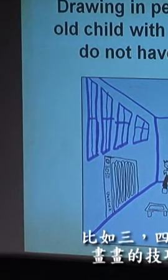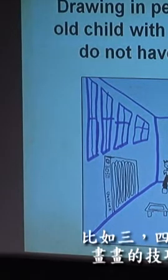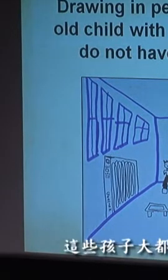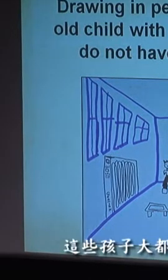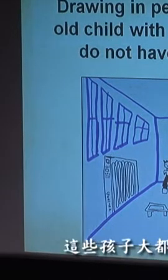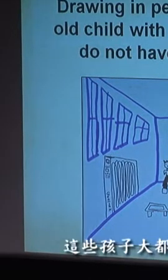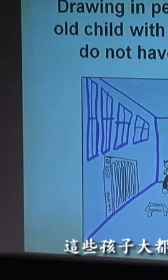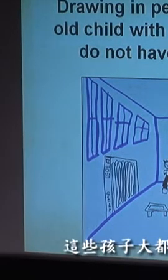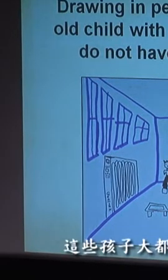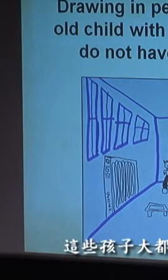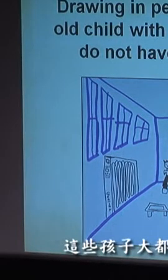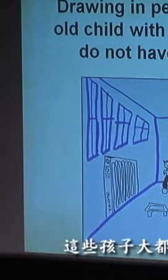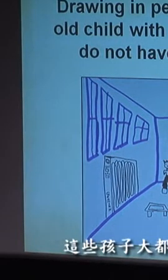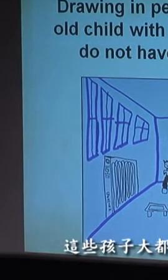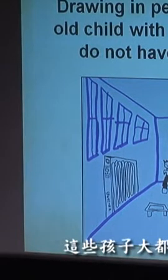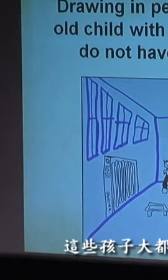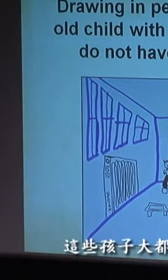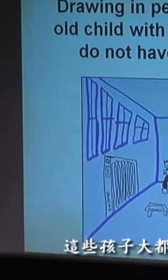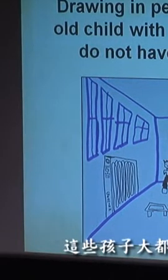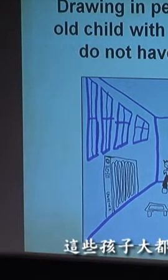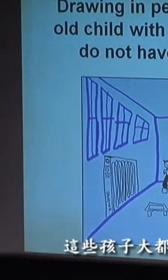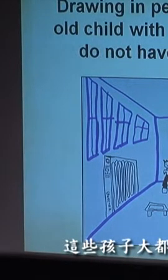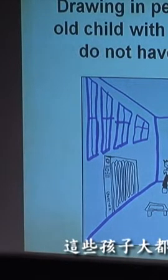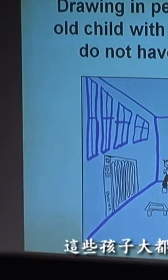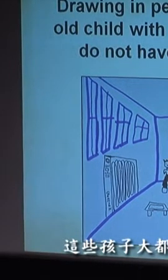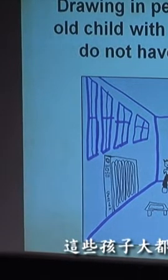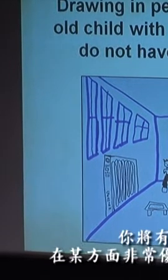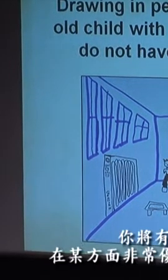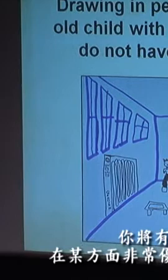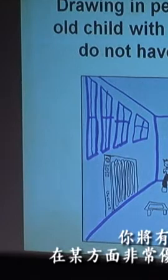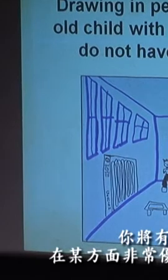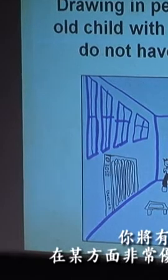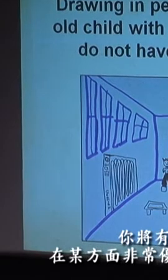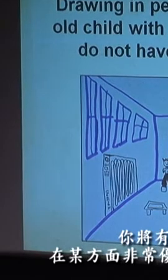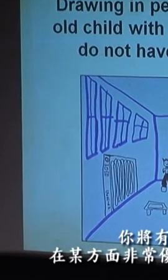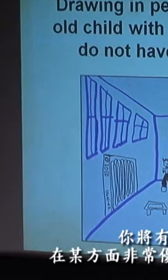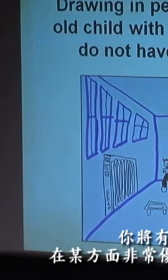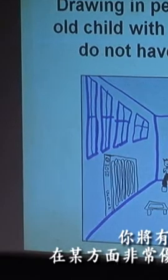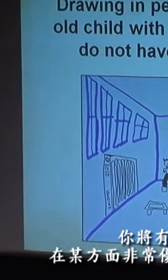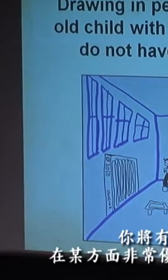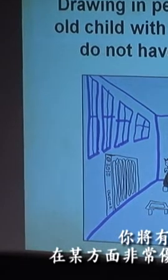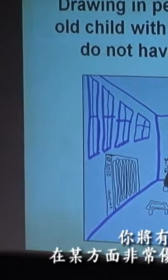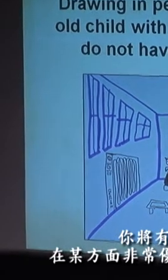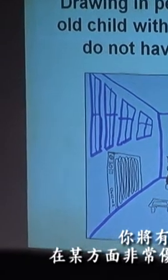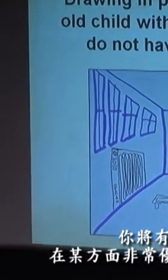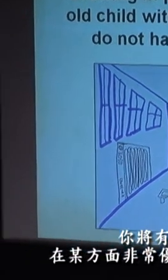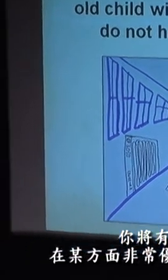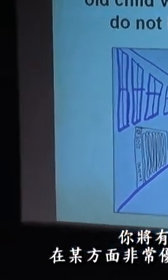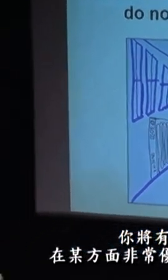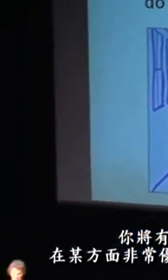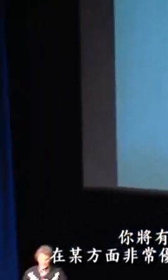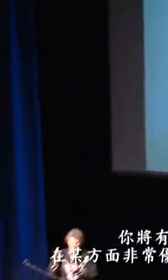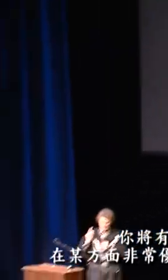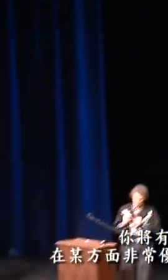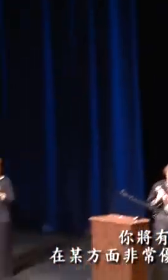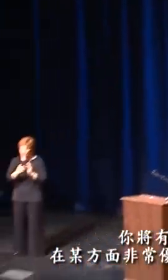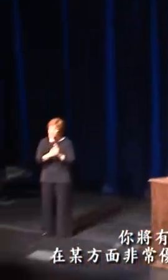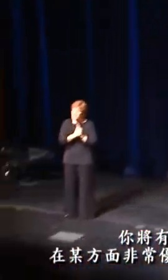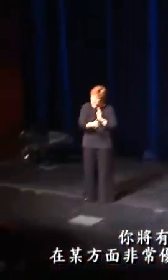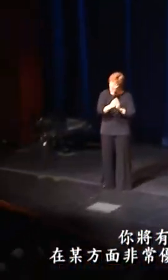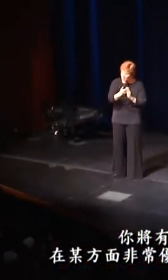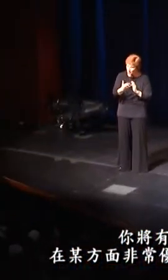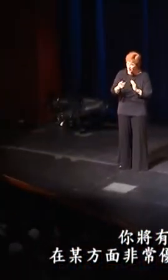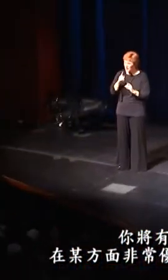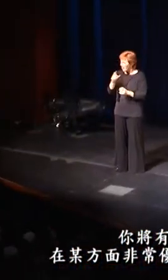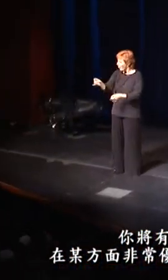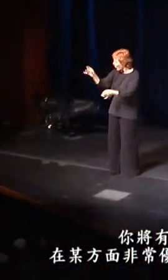math skills. A lot of these kids that kind of have the brains that are different, you're going to have uneven skills. Really good at one thing and really,